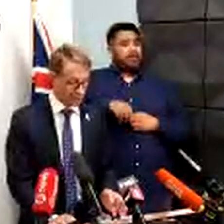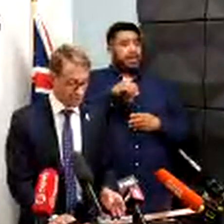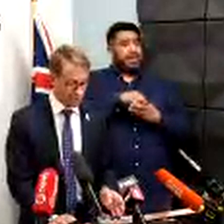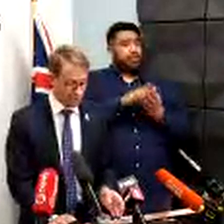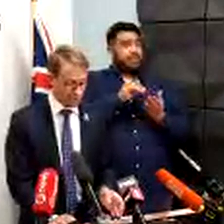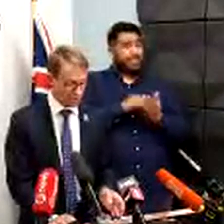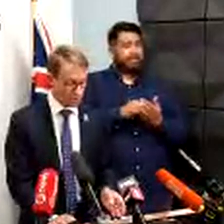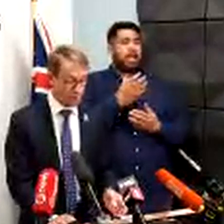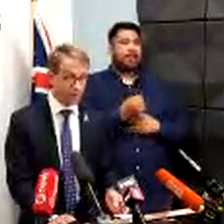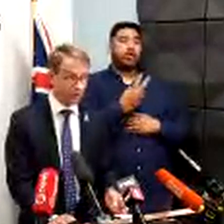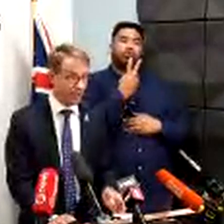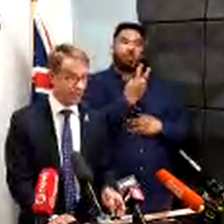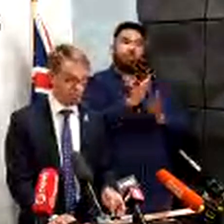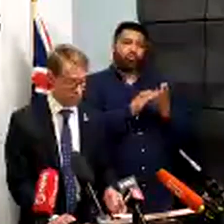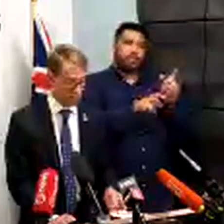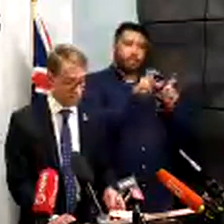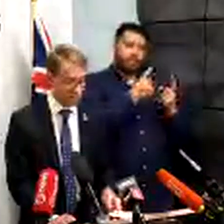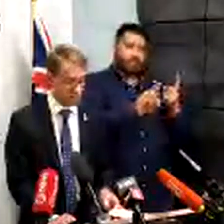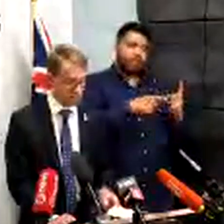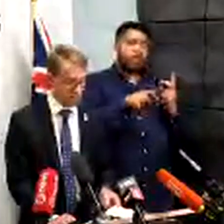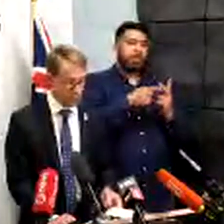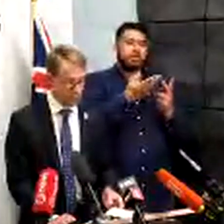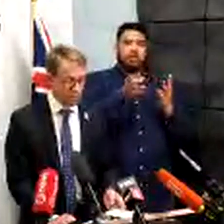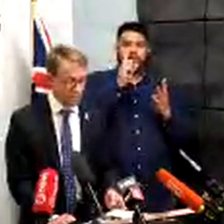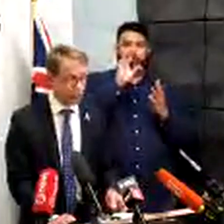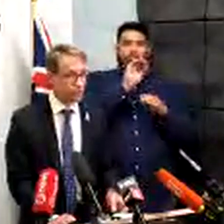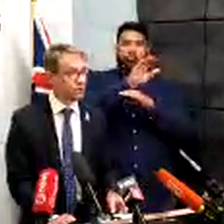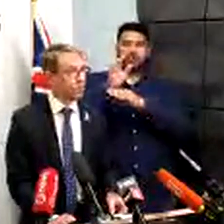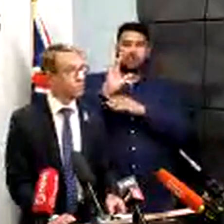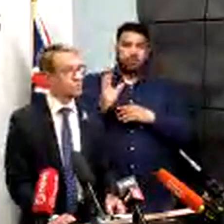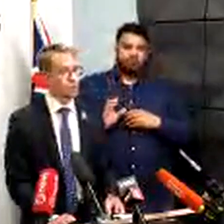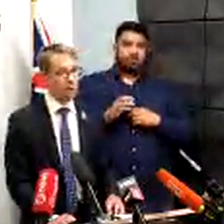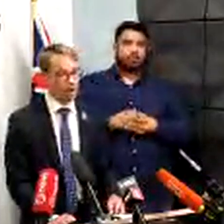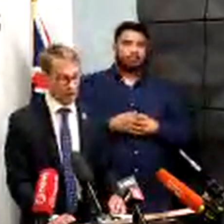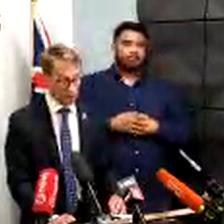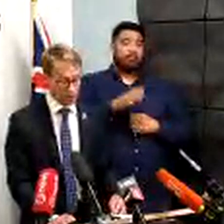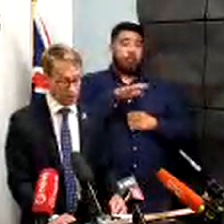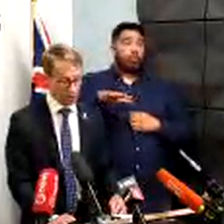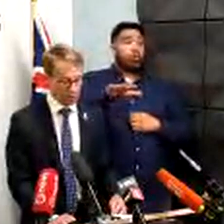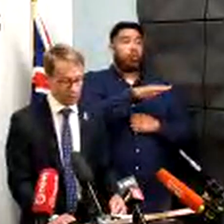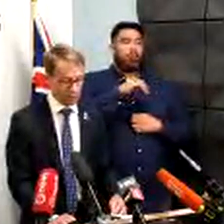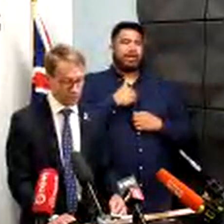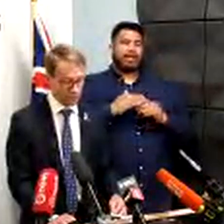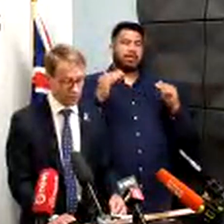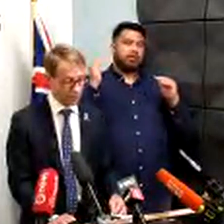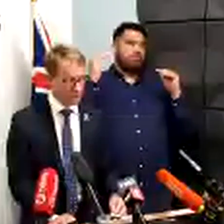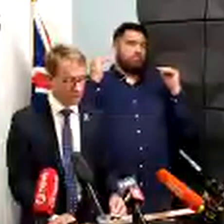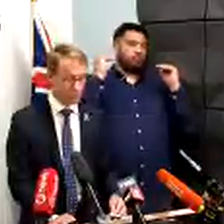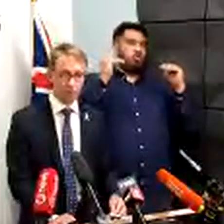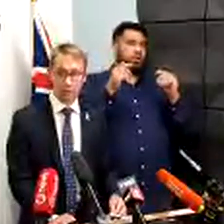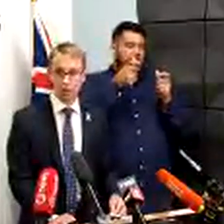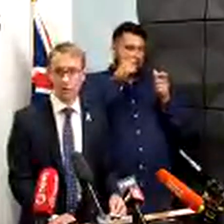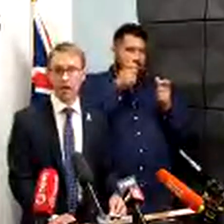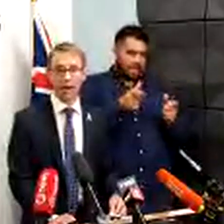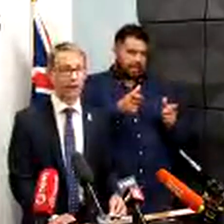New Zealanders and a mix of other nationalities. They continue to require the highest level of care, and a